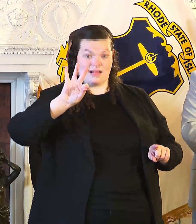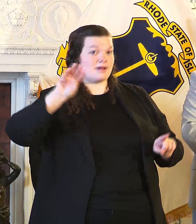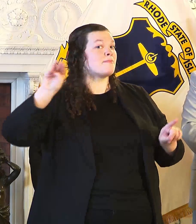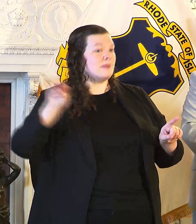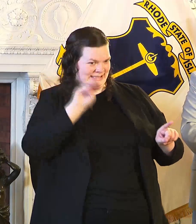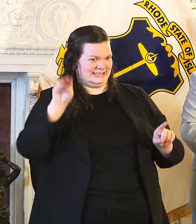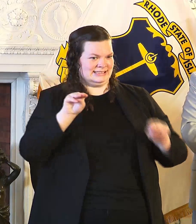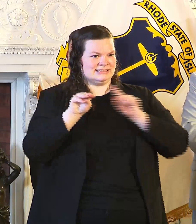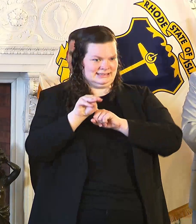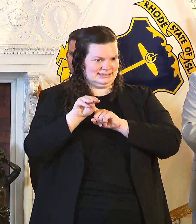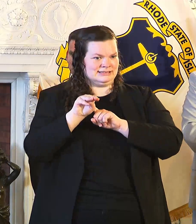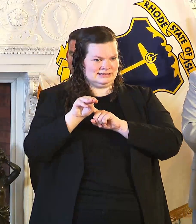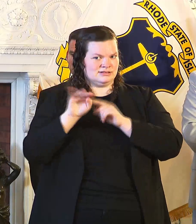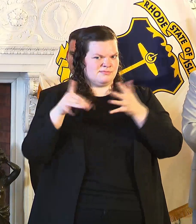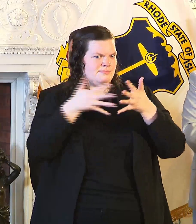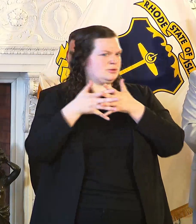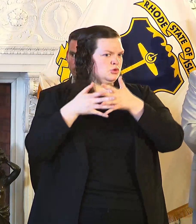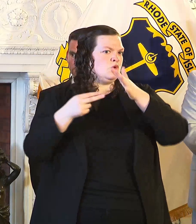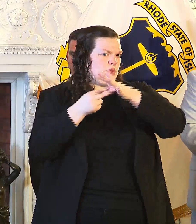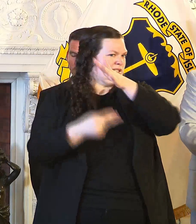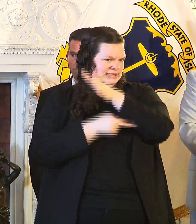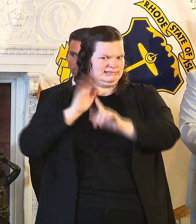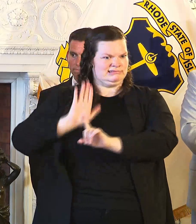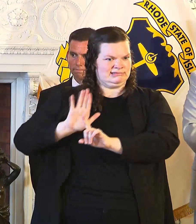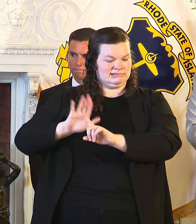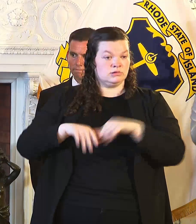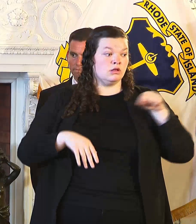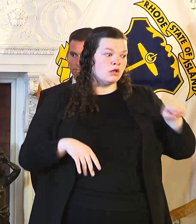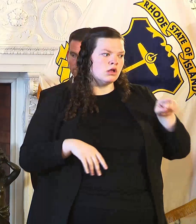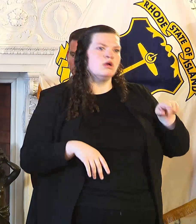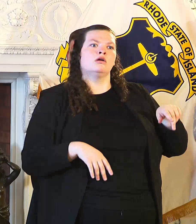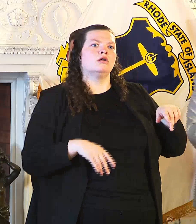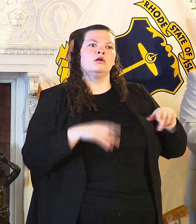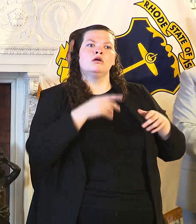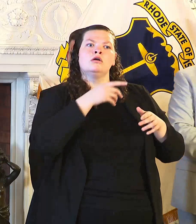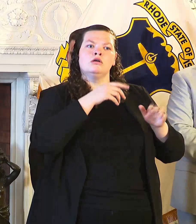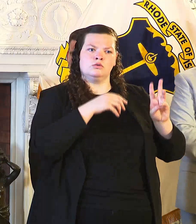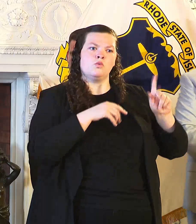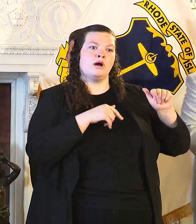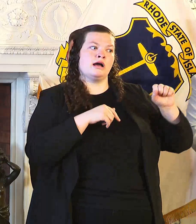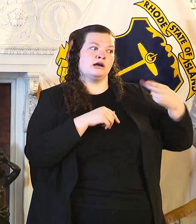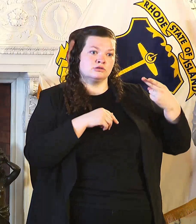in cost and the number of points assigned the cost is what made the